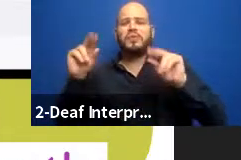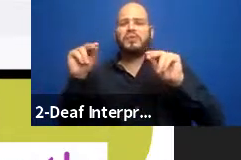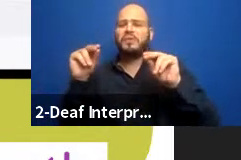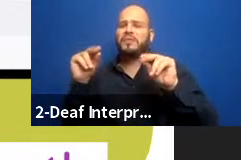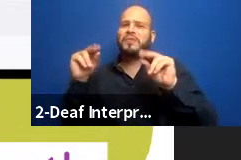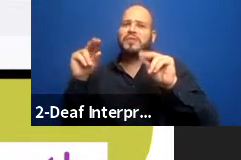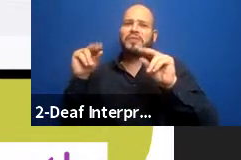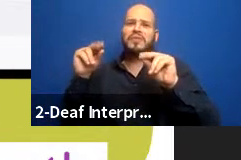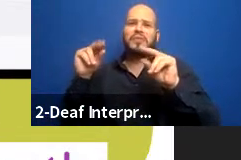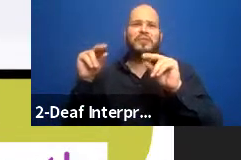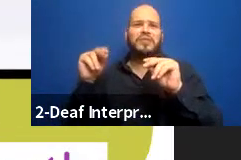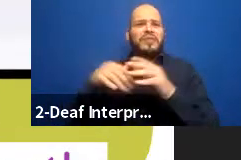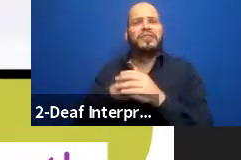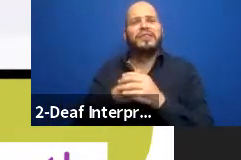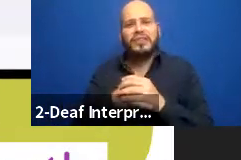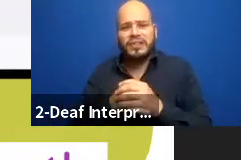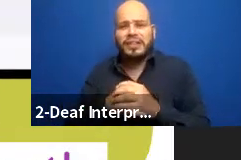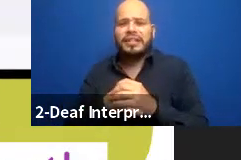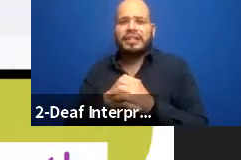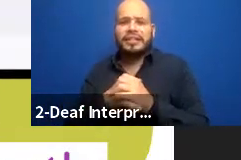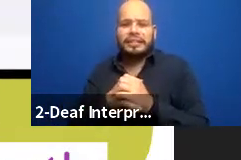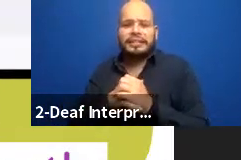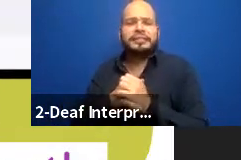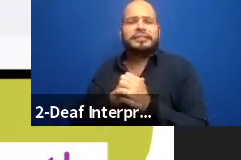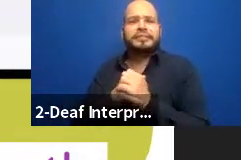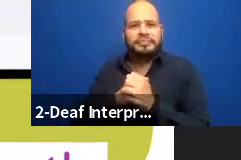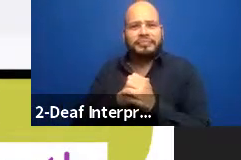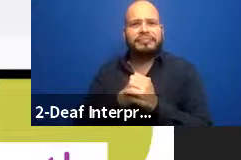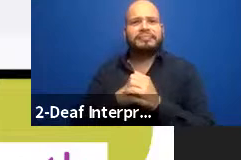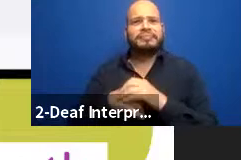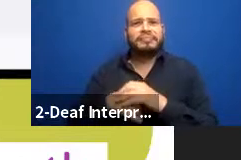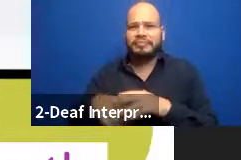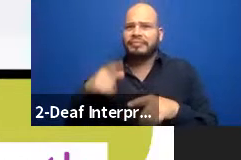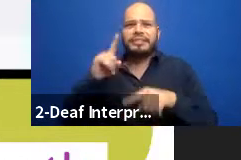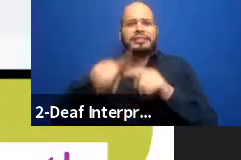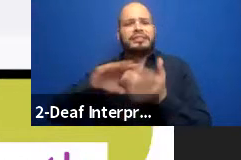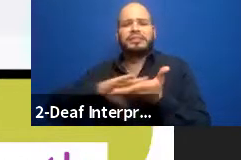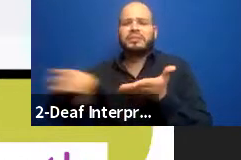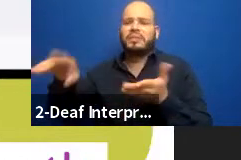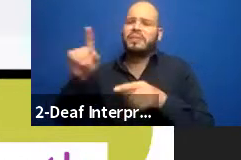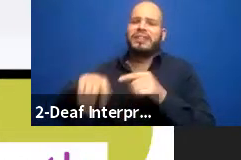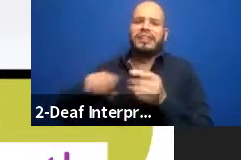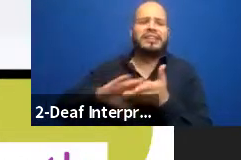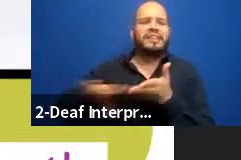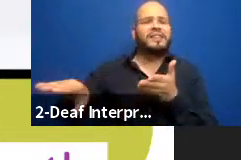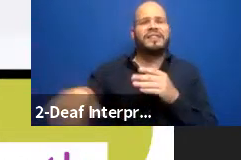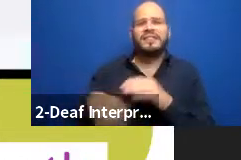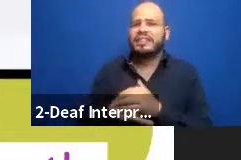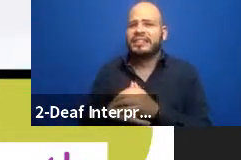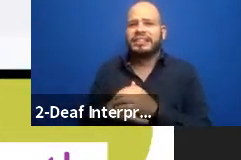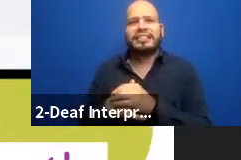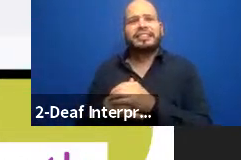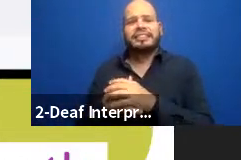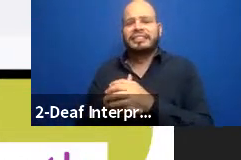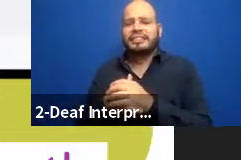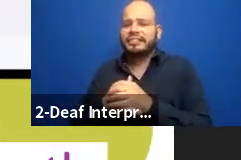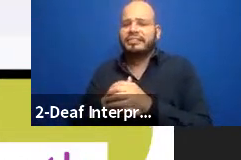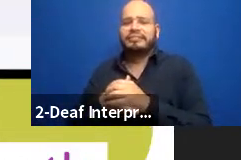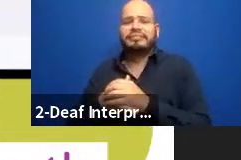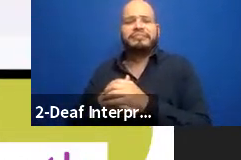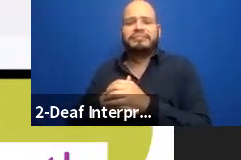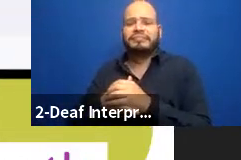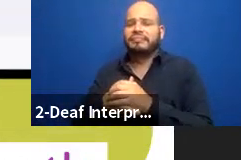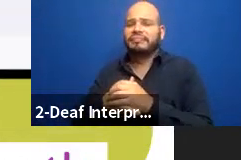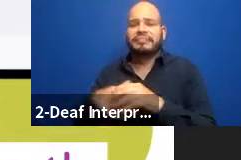is disposable. COVID and climate change ain't far from the same. People in the margins disrespected and blamed. They put oil and